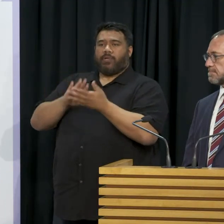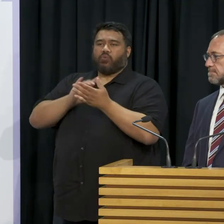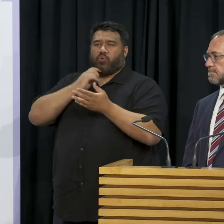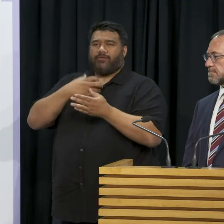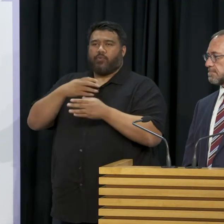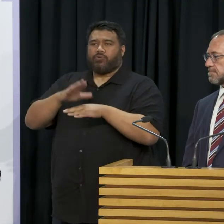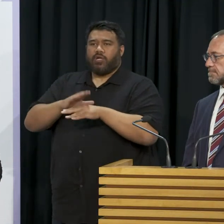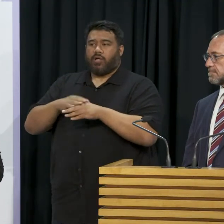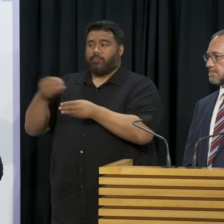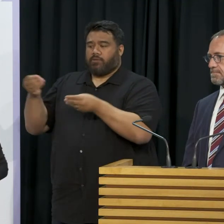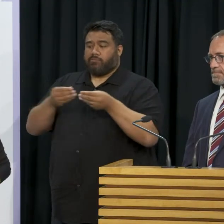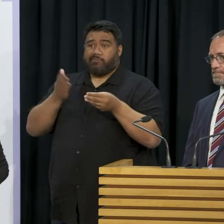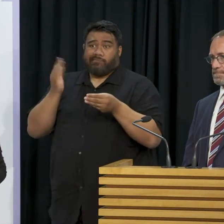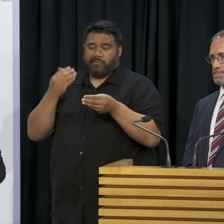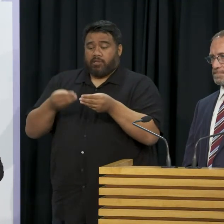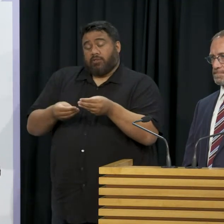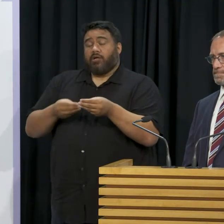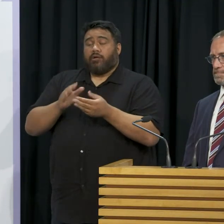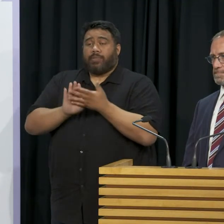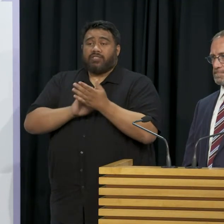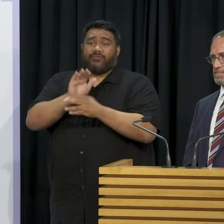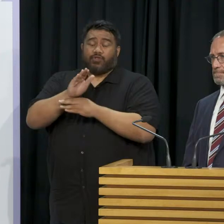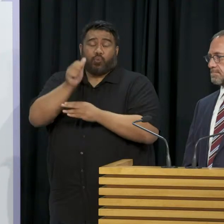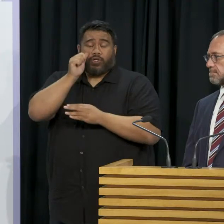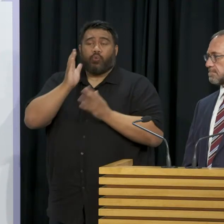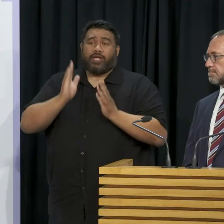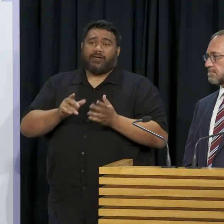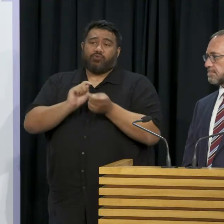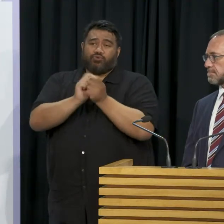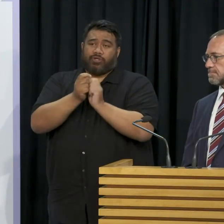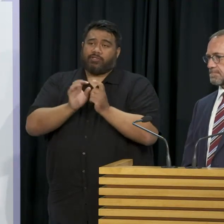know that we have to change things up in the future. On